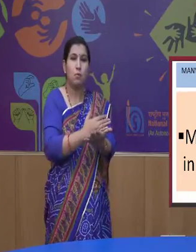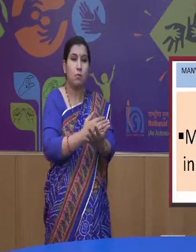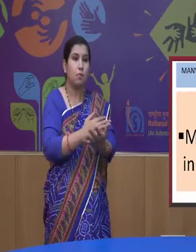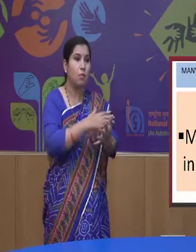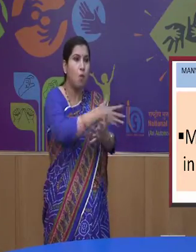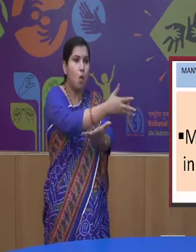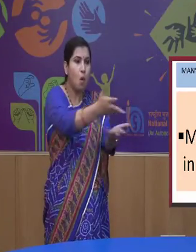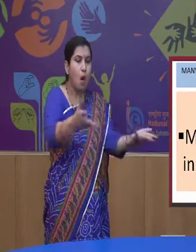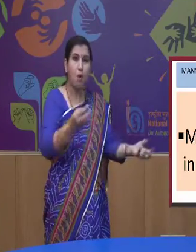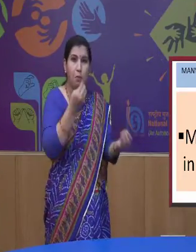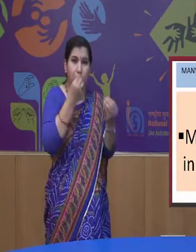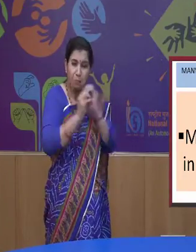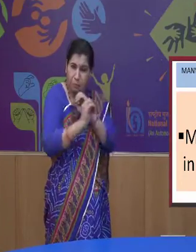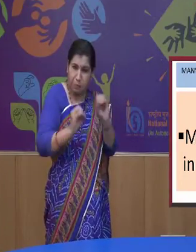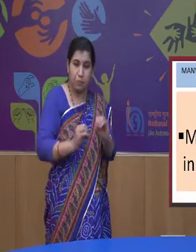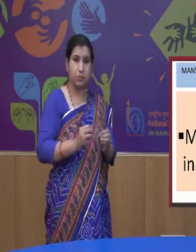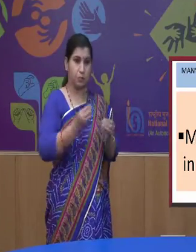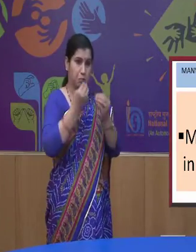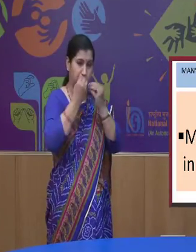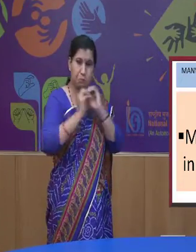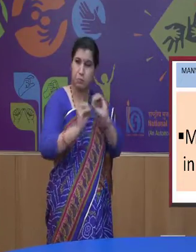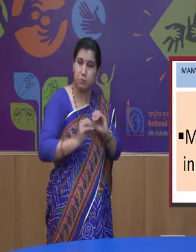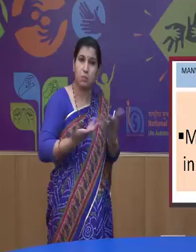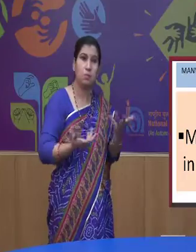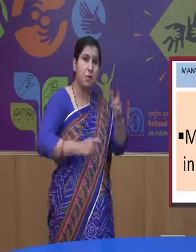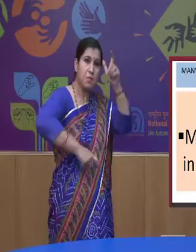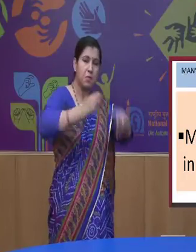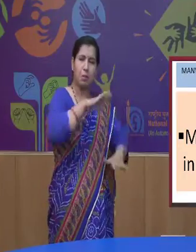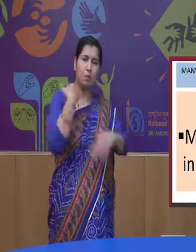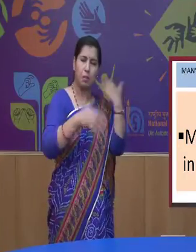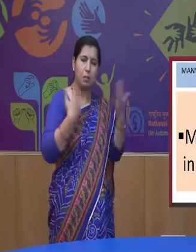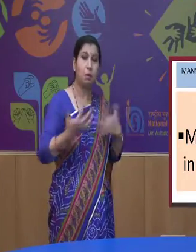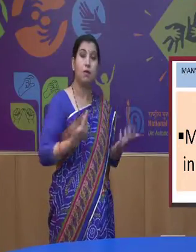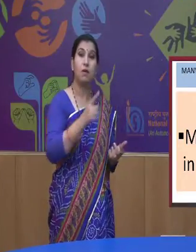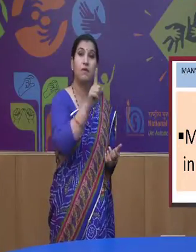that led to the death of 15 lakh people.